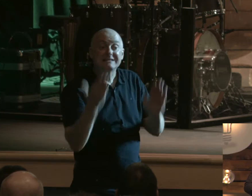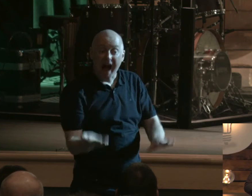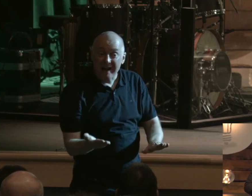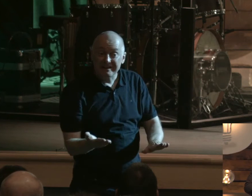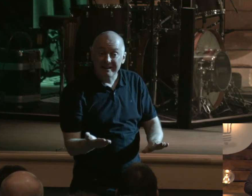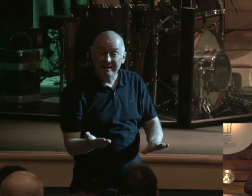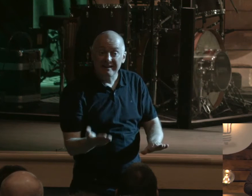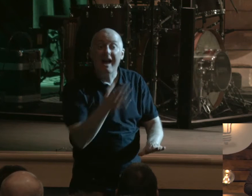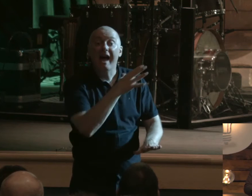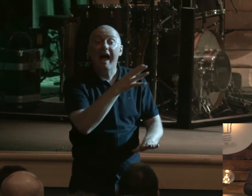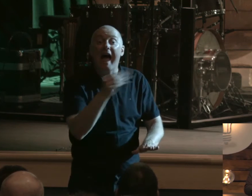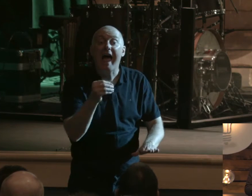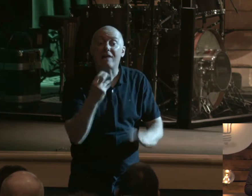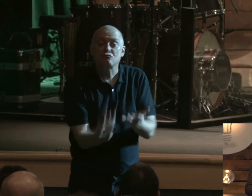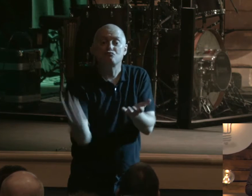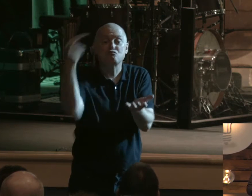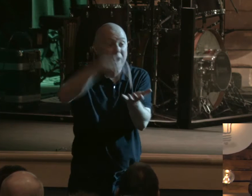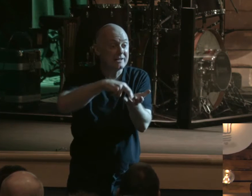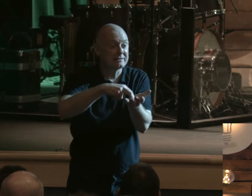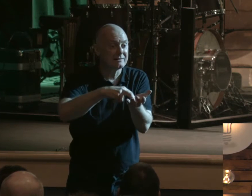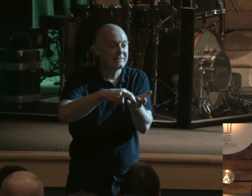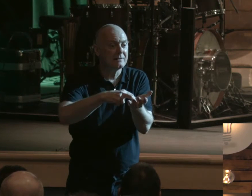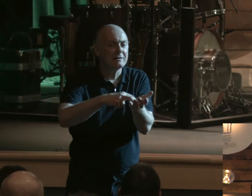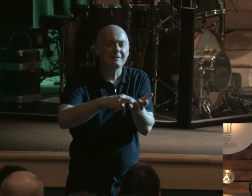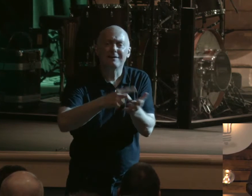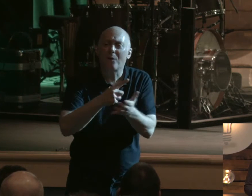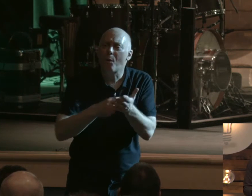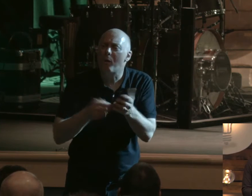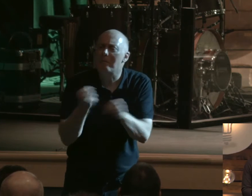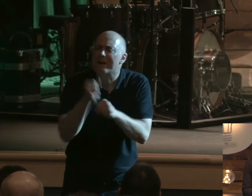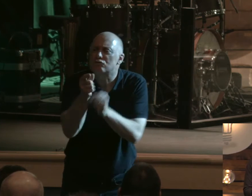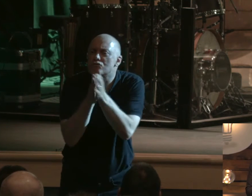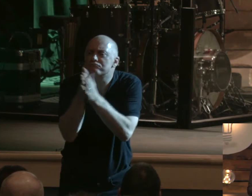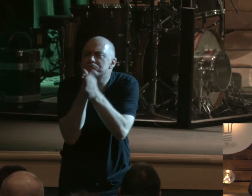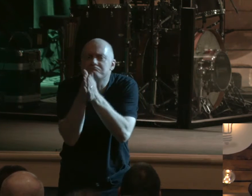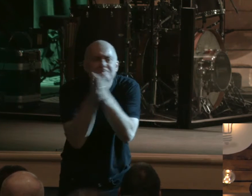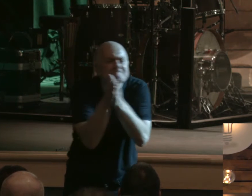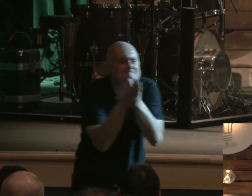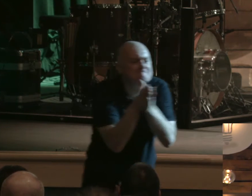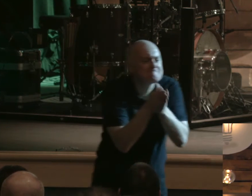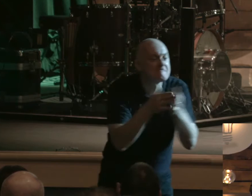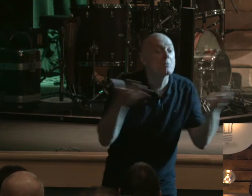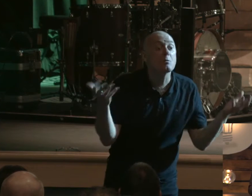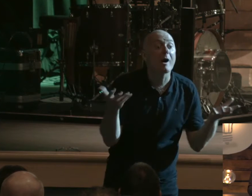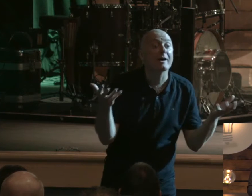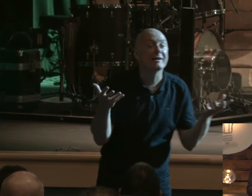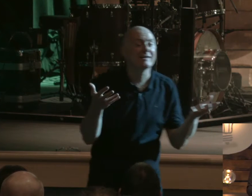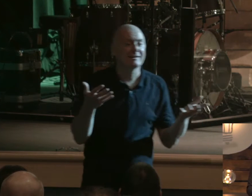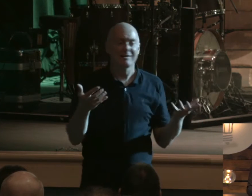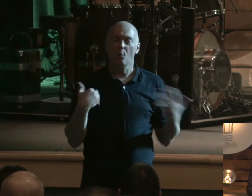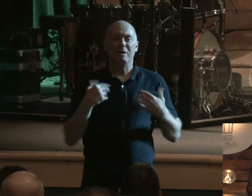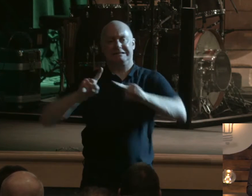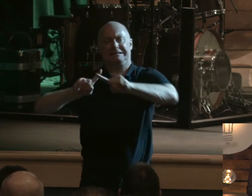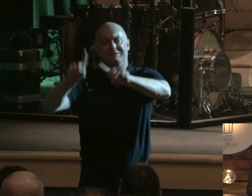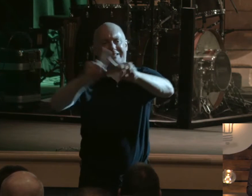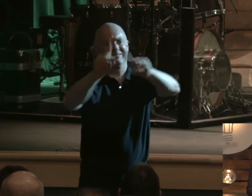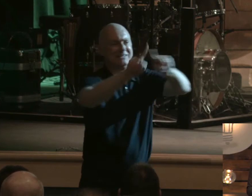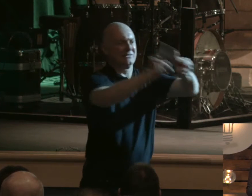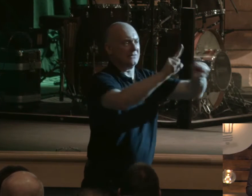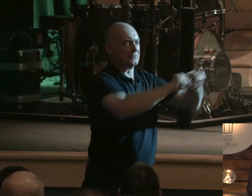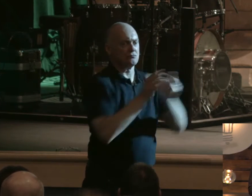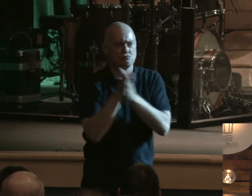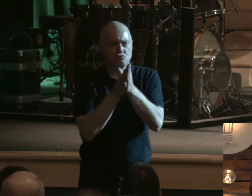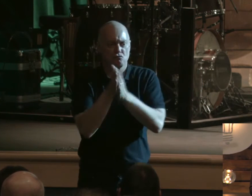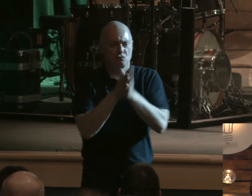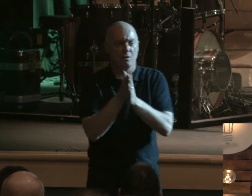who for their sake died and was raised. What motivates you? Well, if we're made new, then we have different motivations, and we're going to find out what